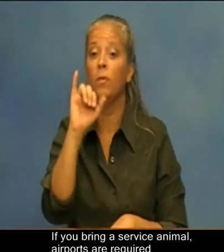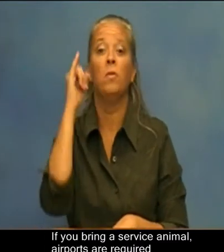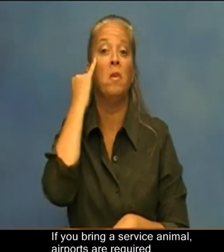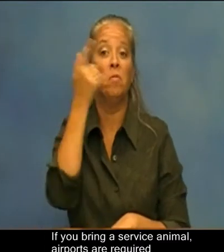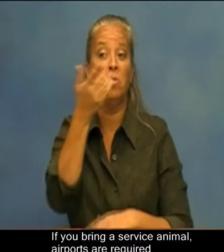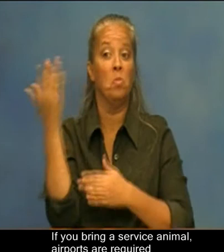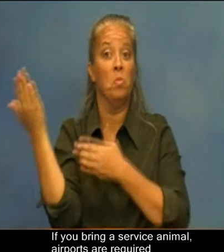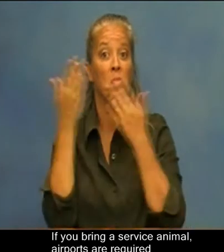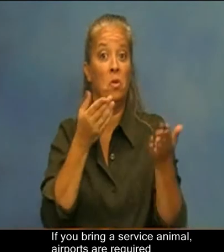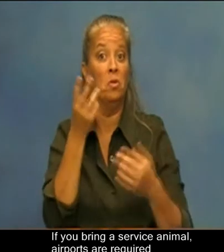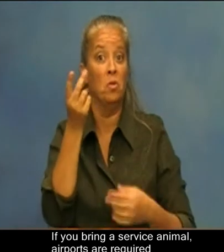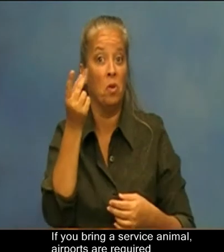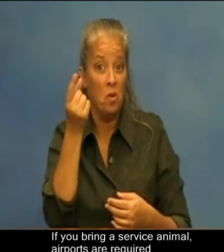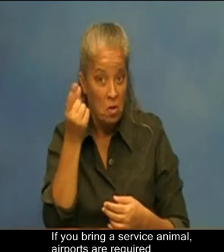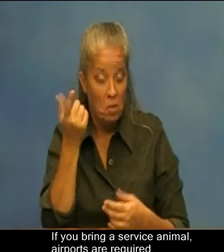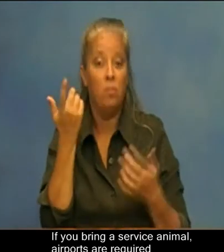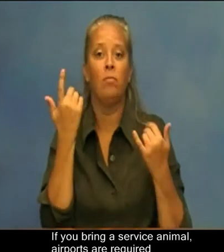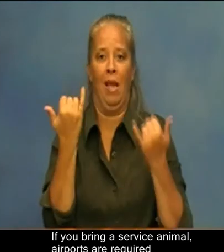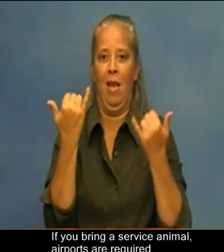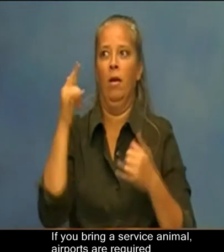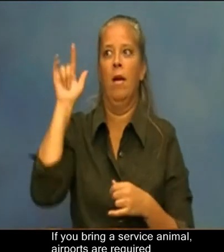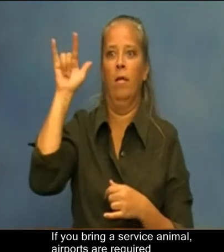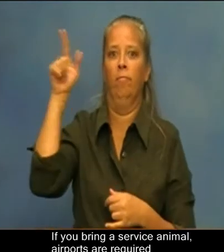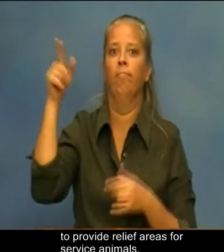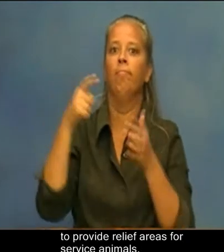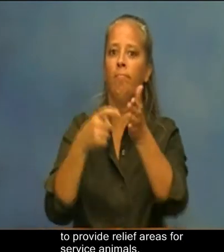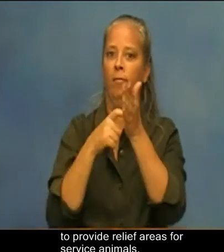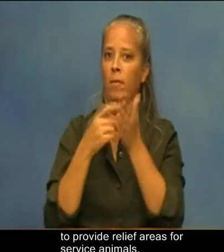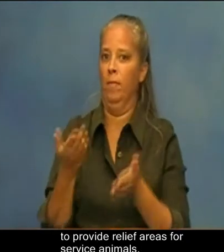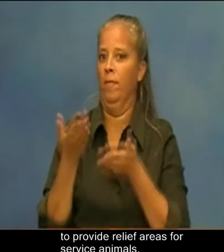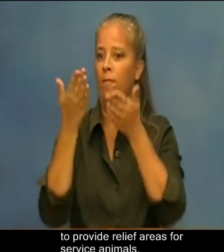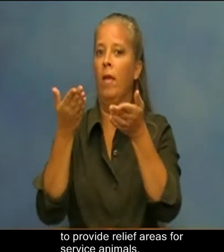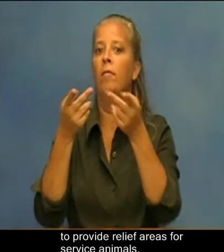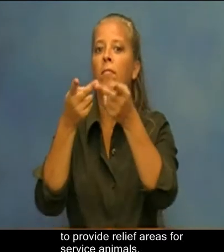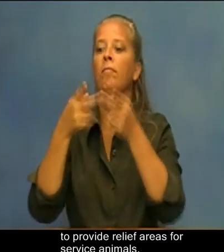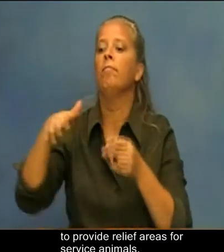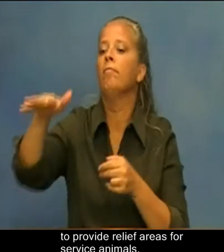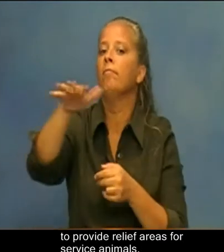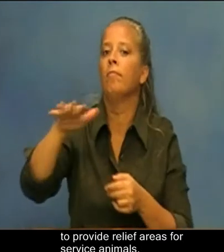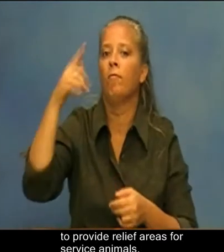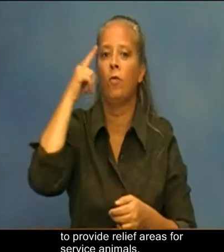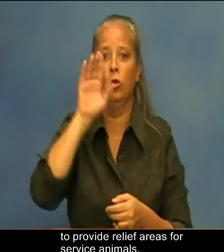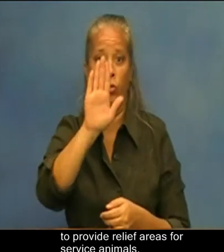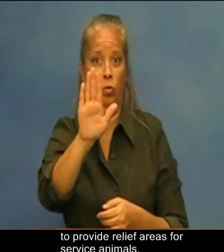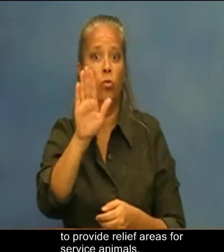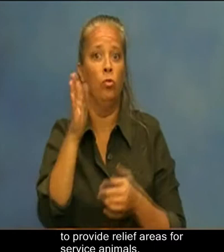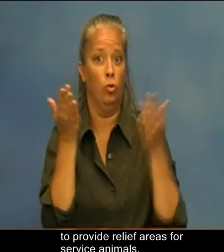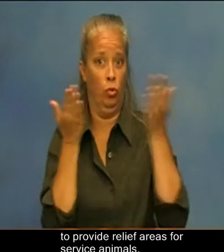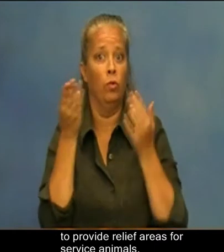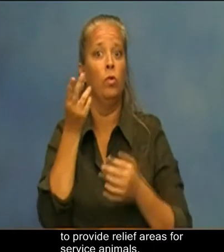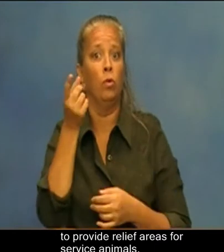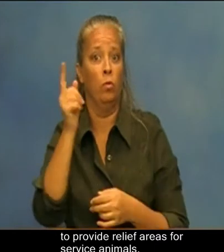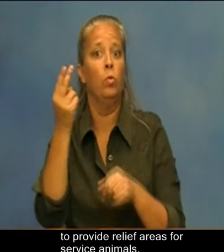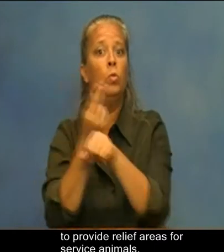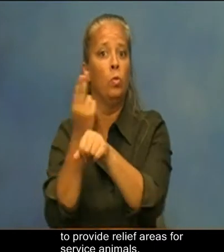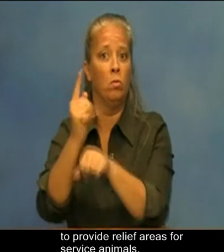If you bring a service animal, airports are required to provide relief areas for service animals.